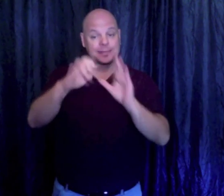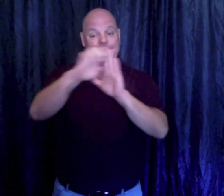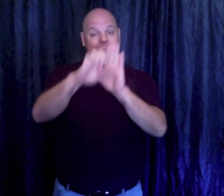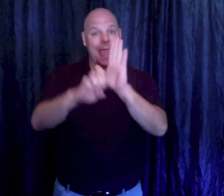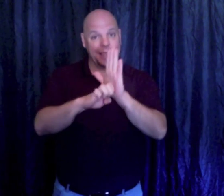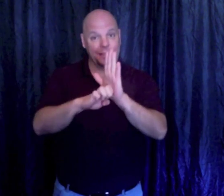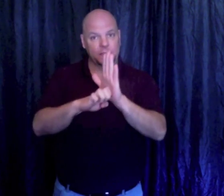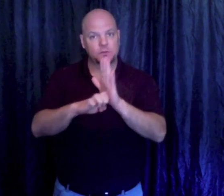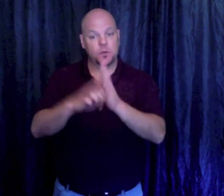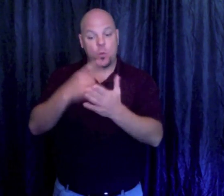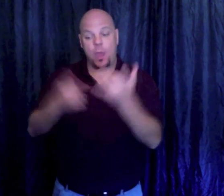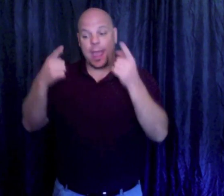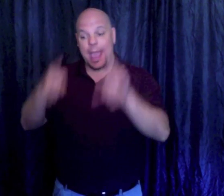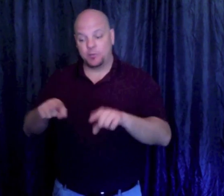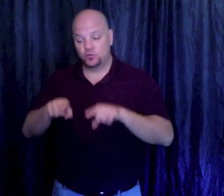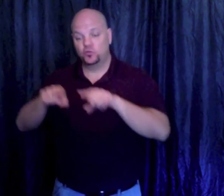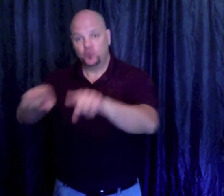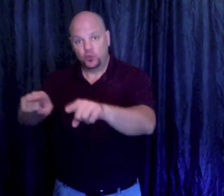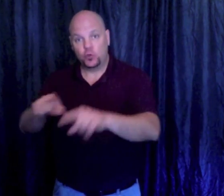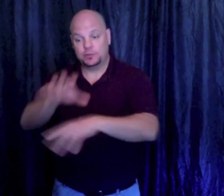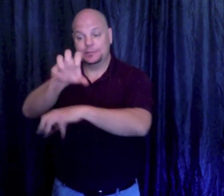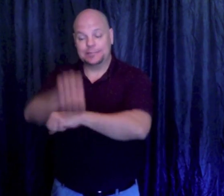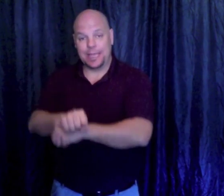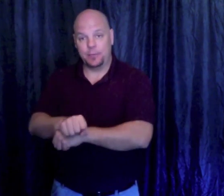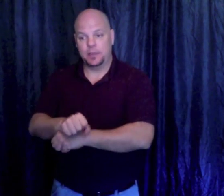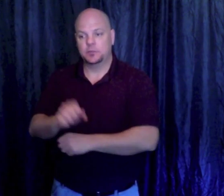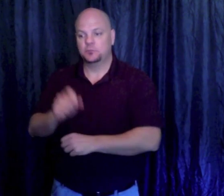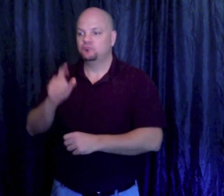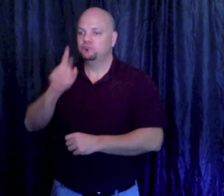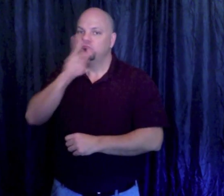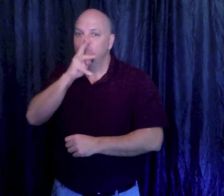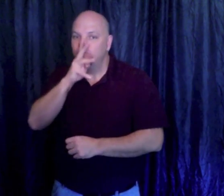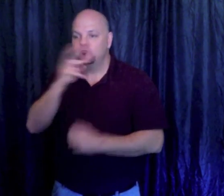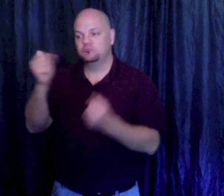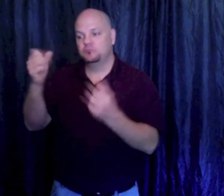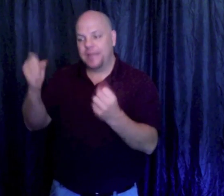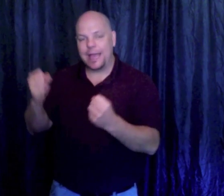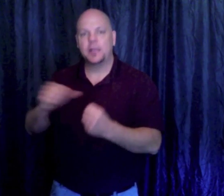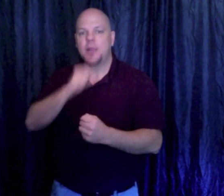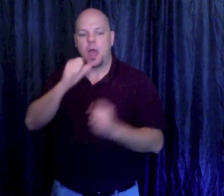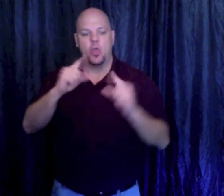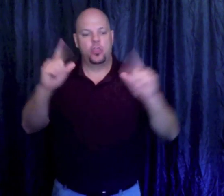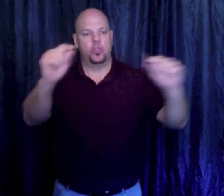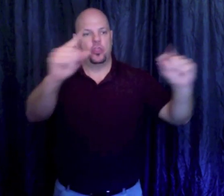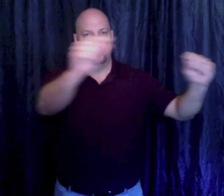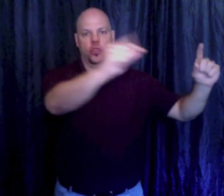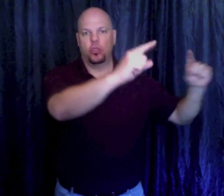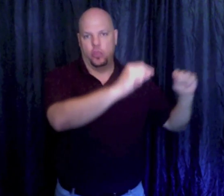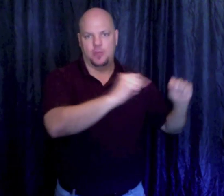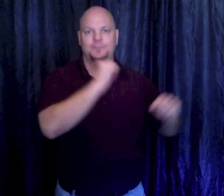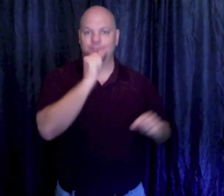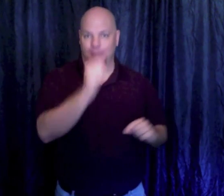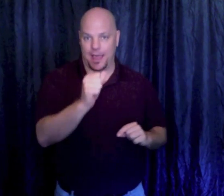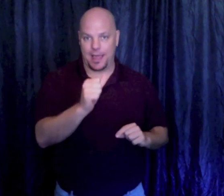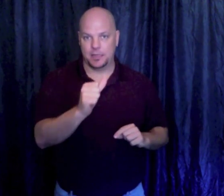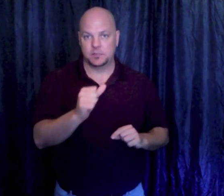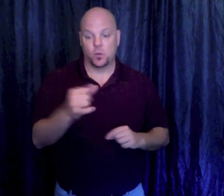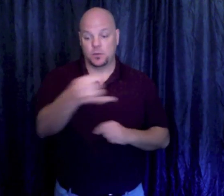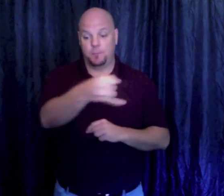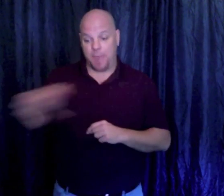assignment would not be passed around the community. So that's the boundary between what can be said during the assignment and what you can discuss